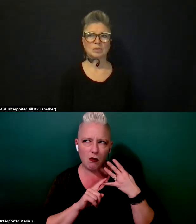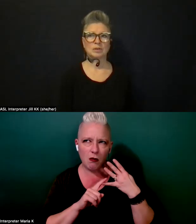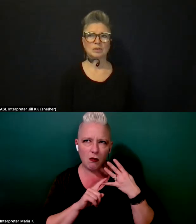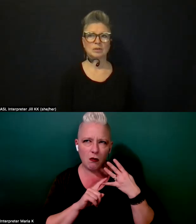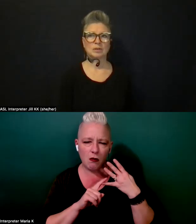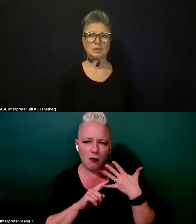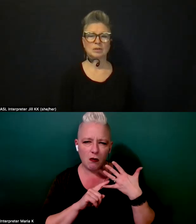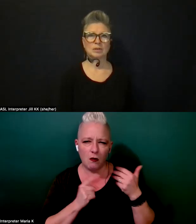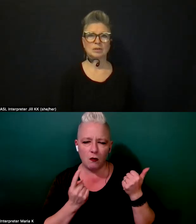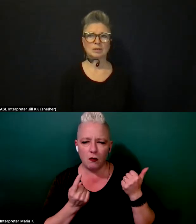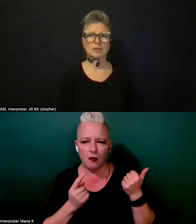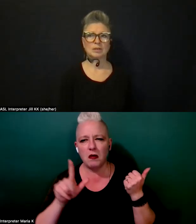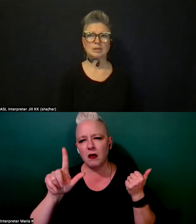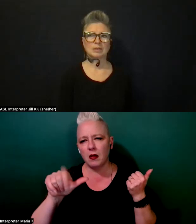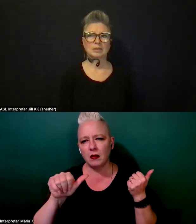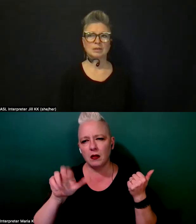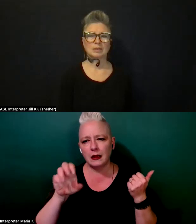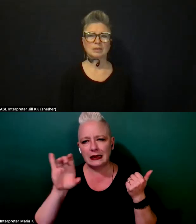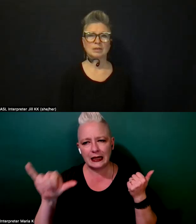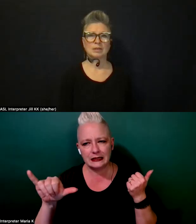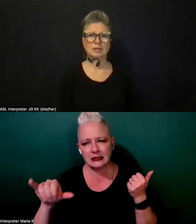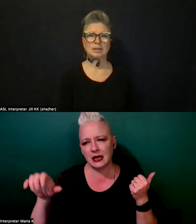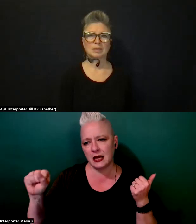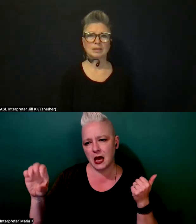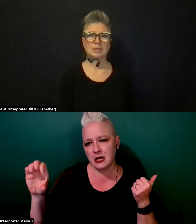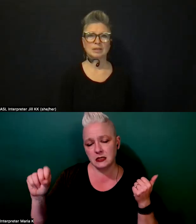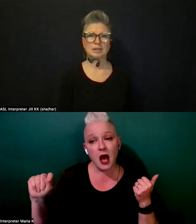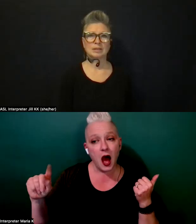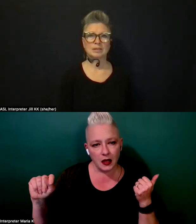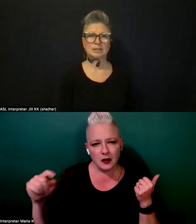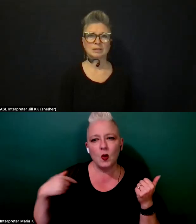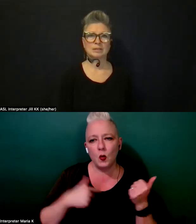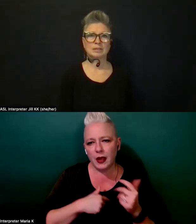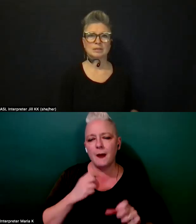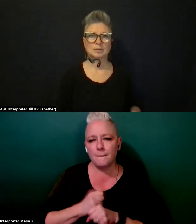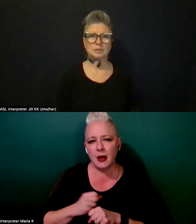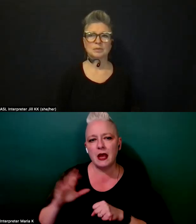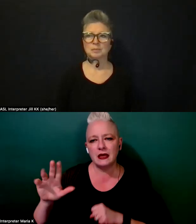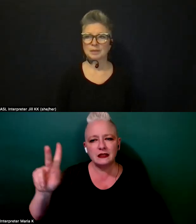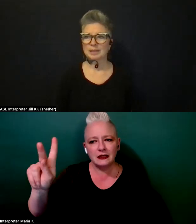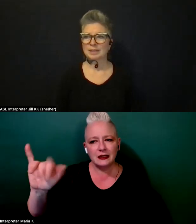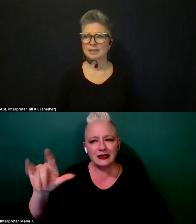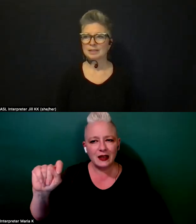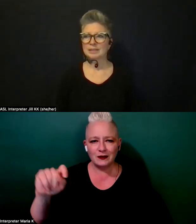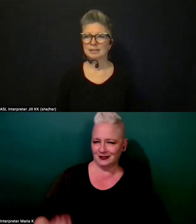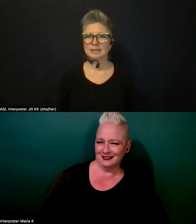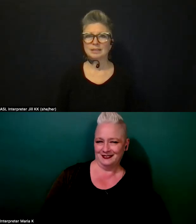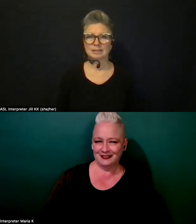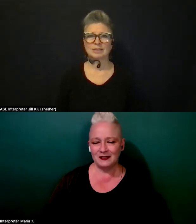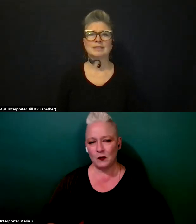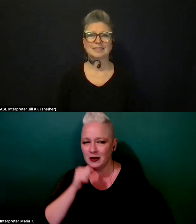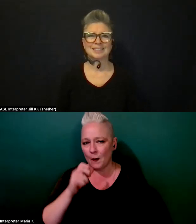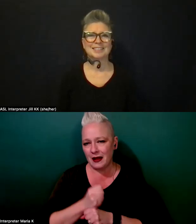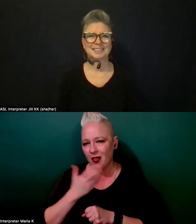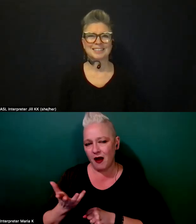Lacey. Well, I guess Lacey and Scott's because we made Scott's kilt, which was fun because we don't get to make a lot of things. And then